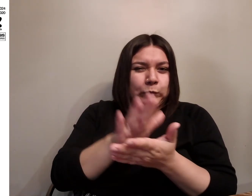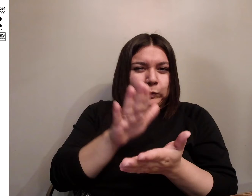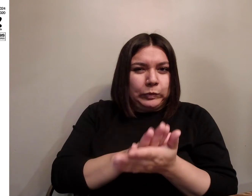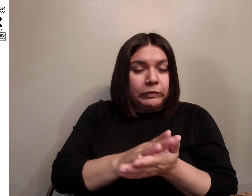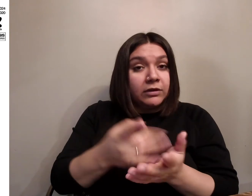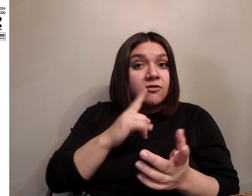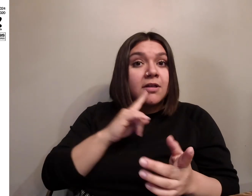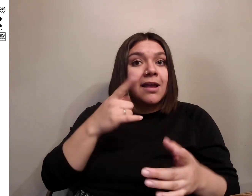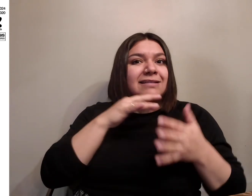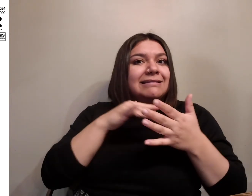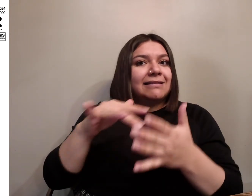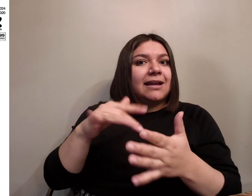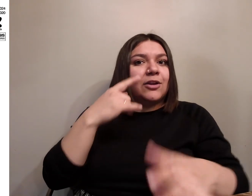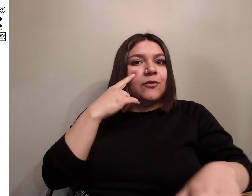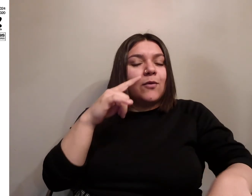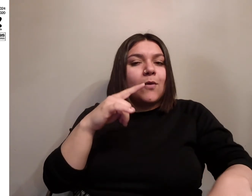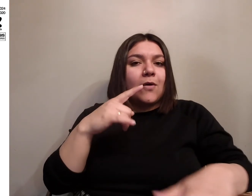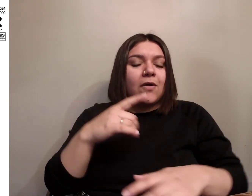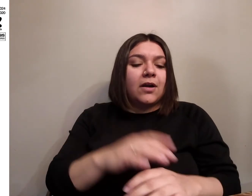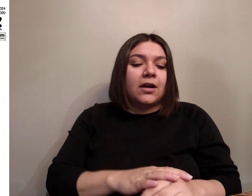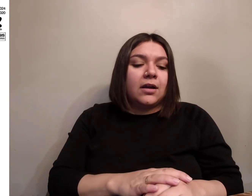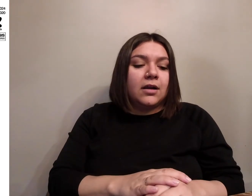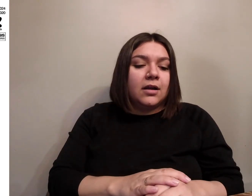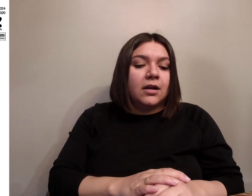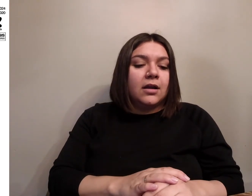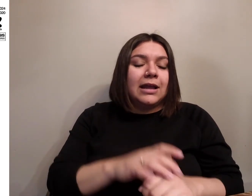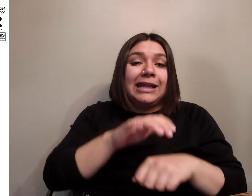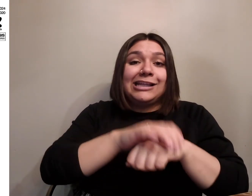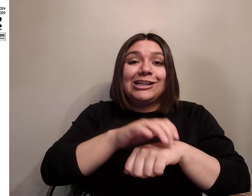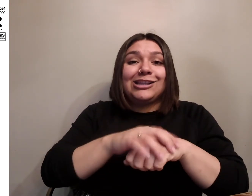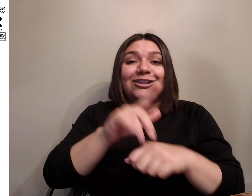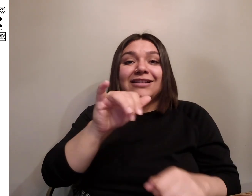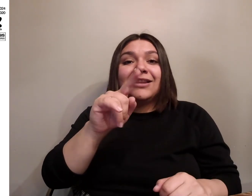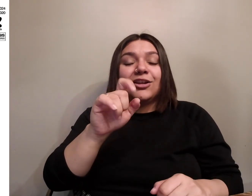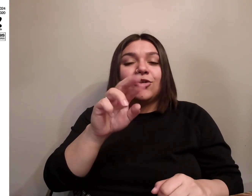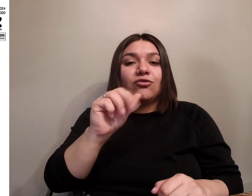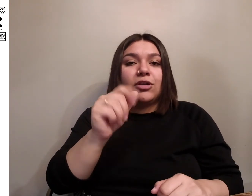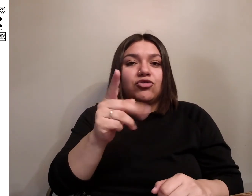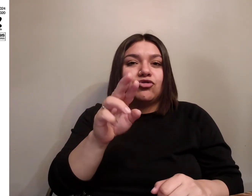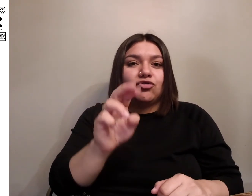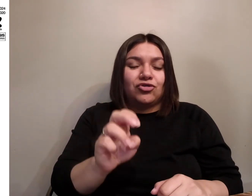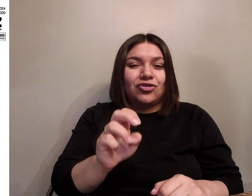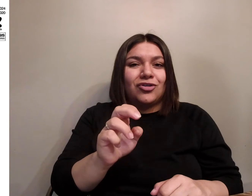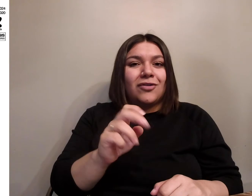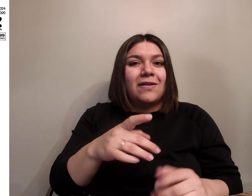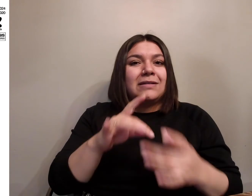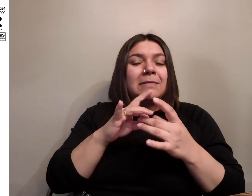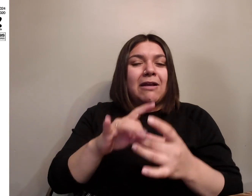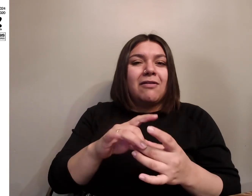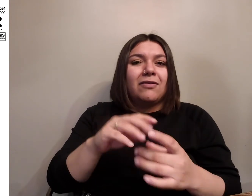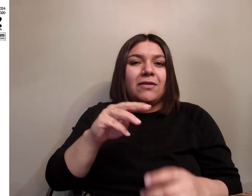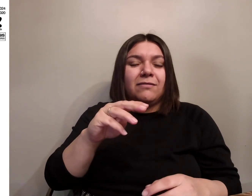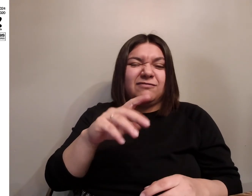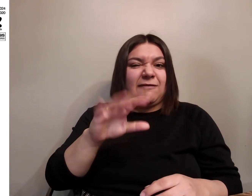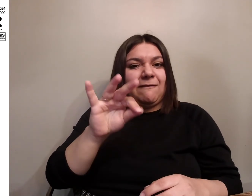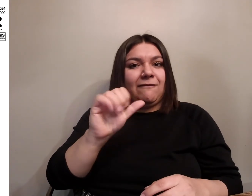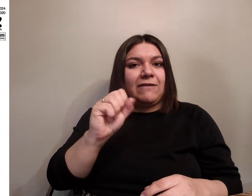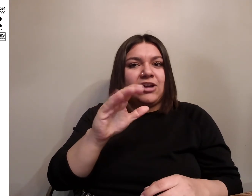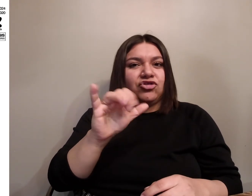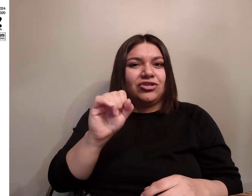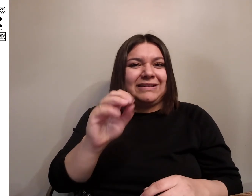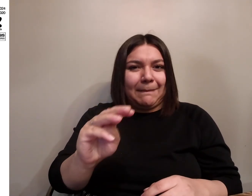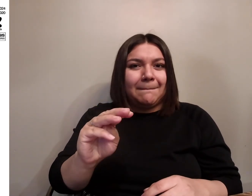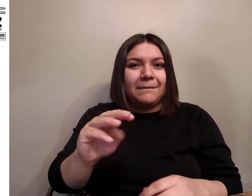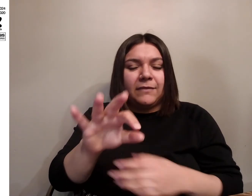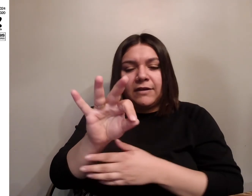had made his central study of English literature was around the